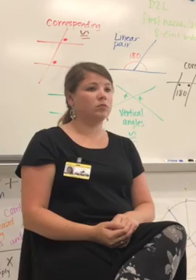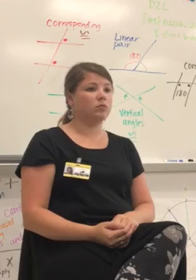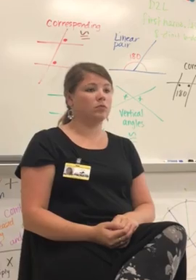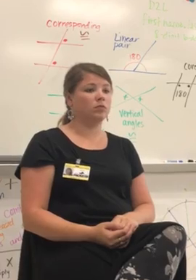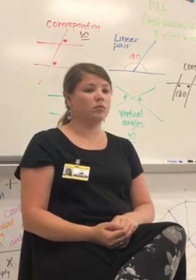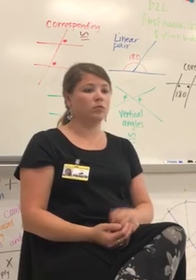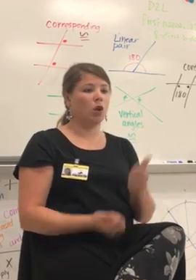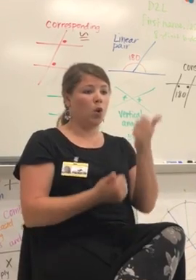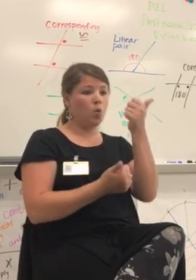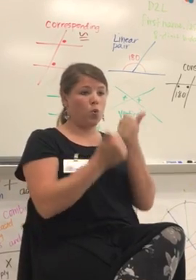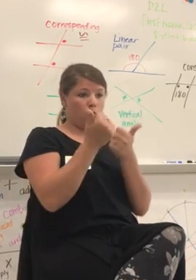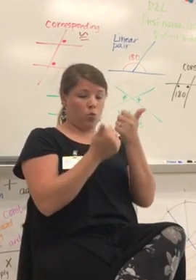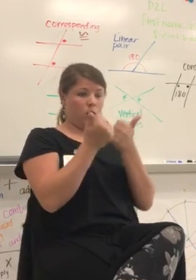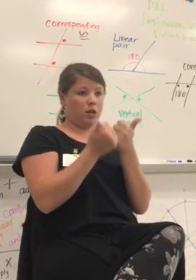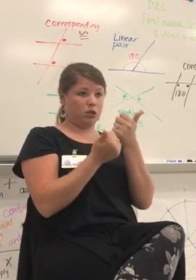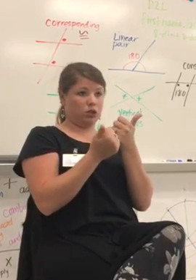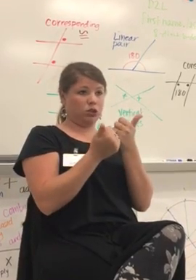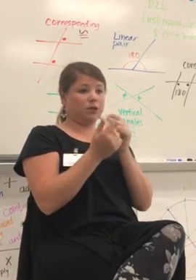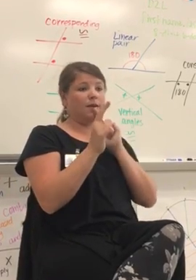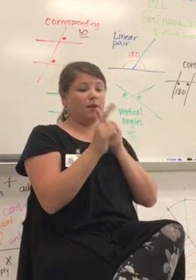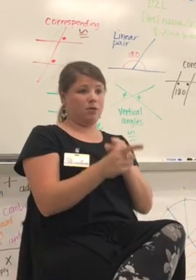Which one gives you 960?